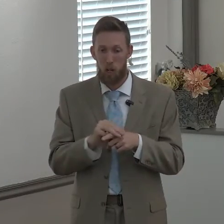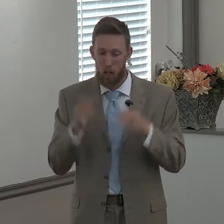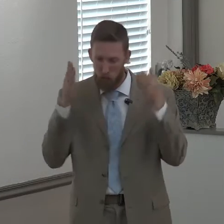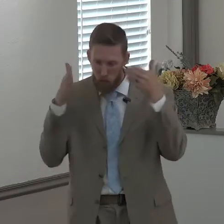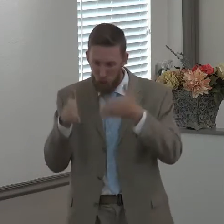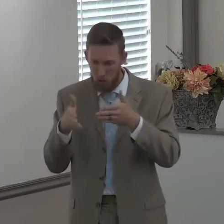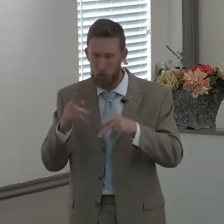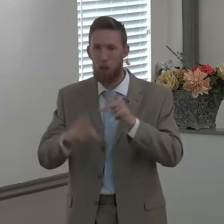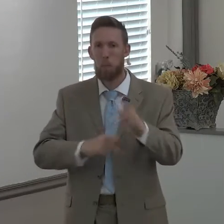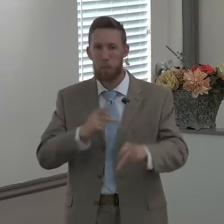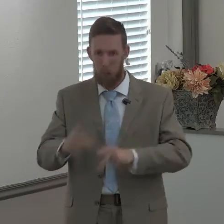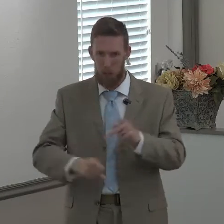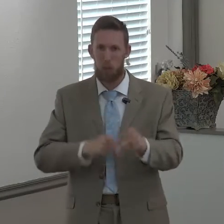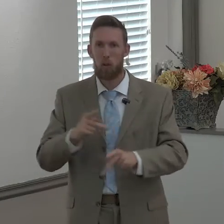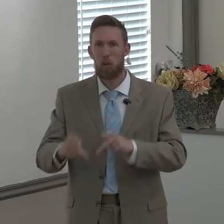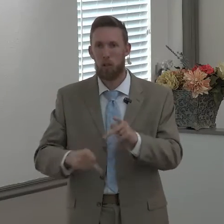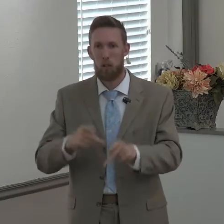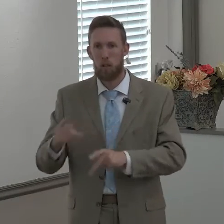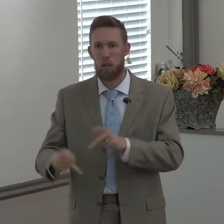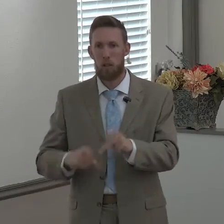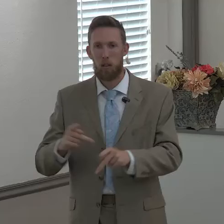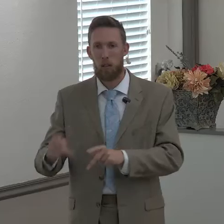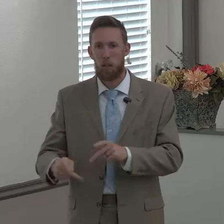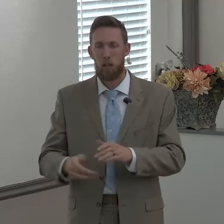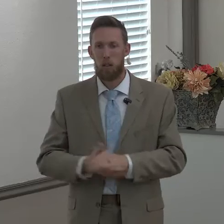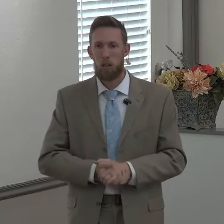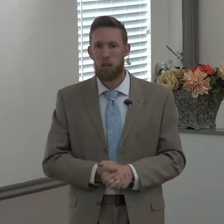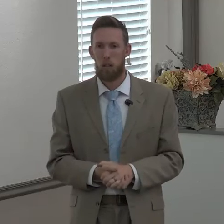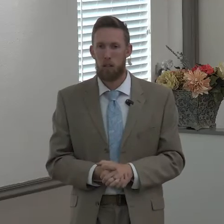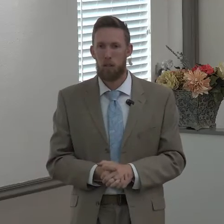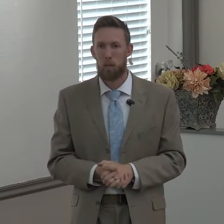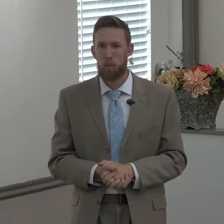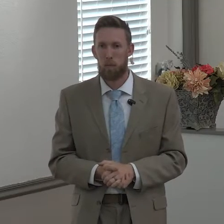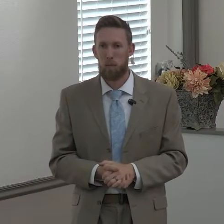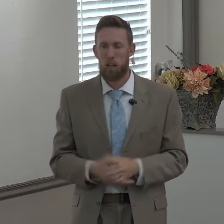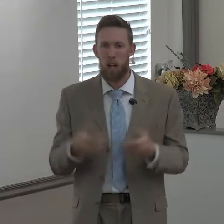Baptist churches in America, and I've said this.